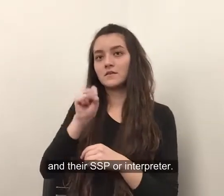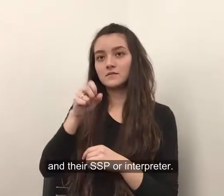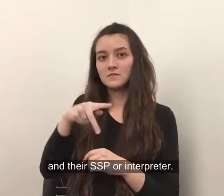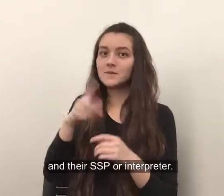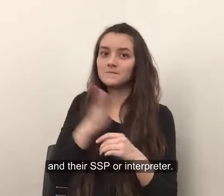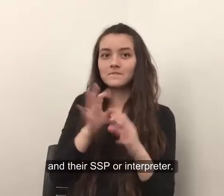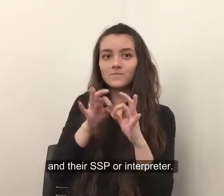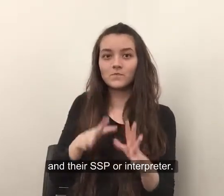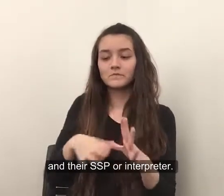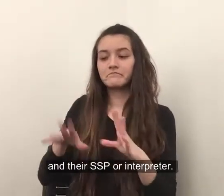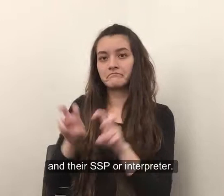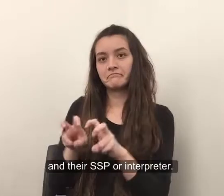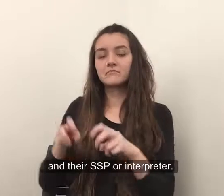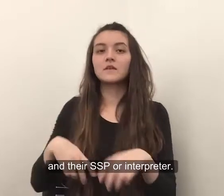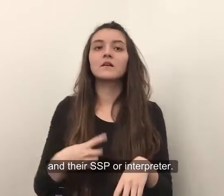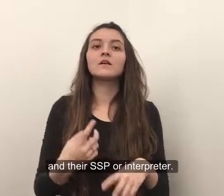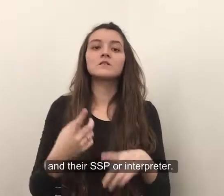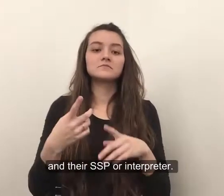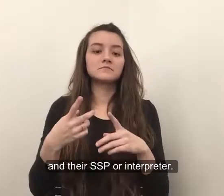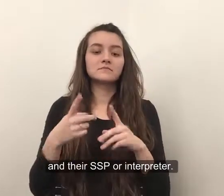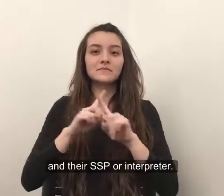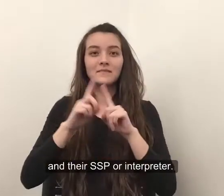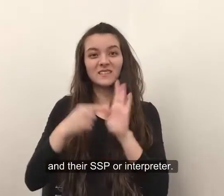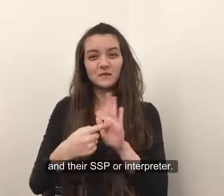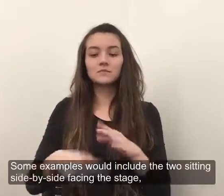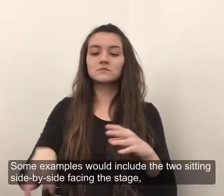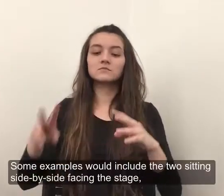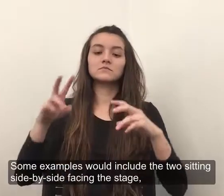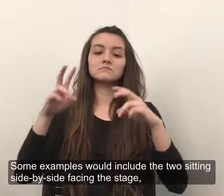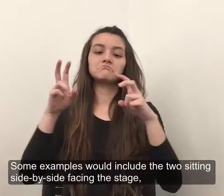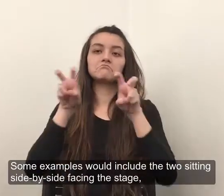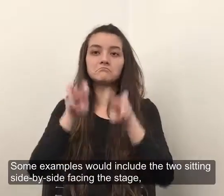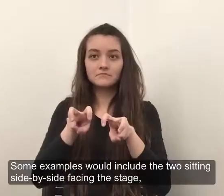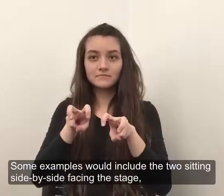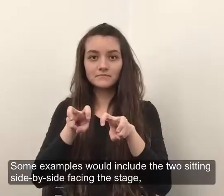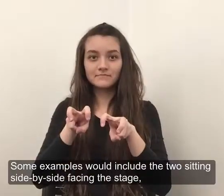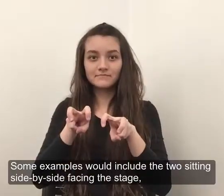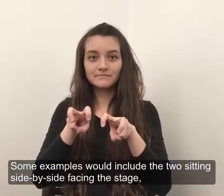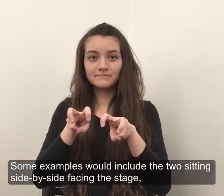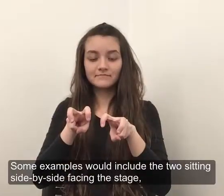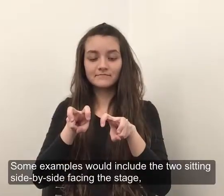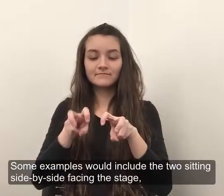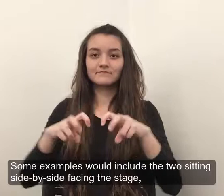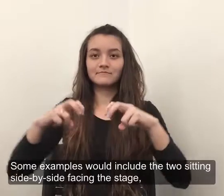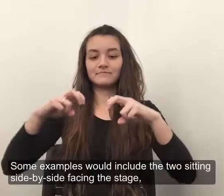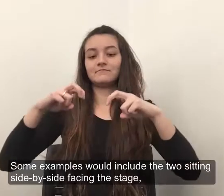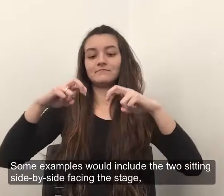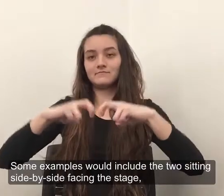their SSP or interpreter. Some examples would include the two sitting side by side facing the